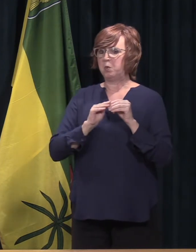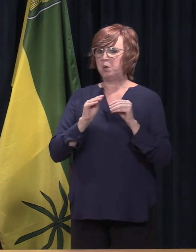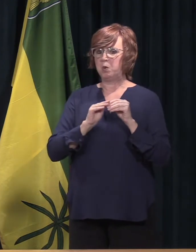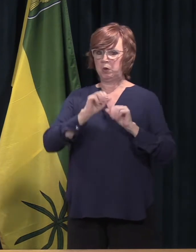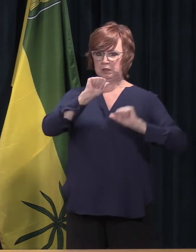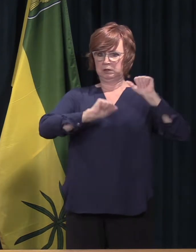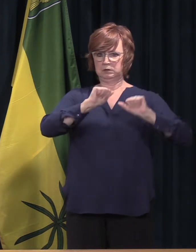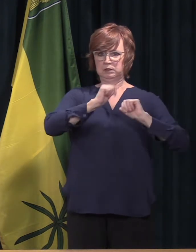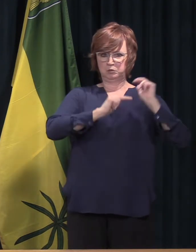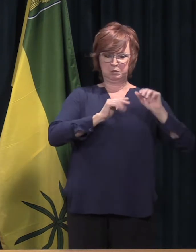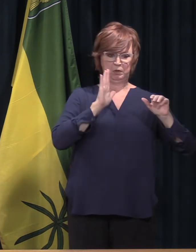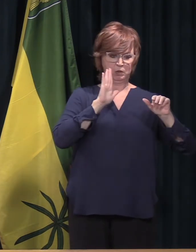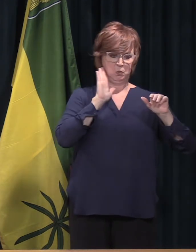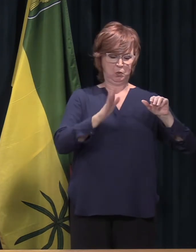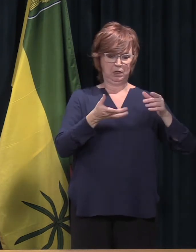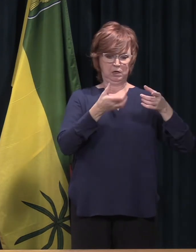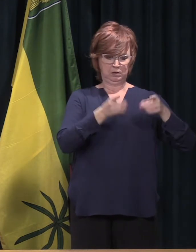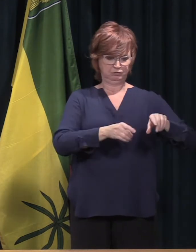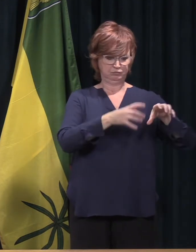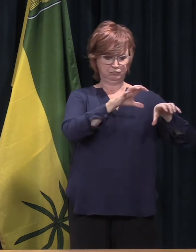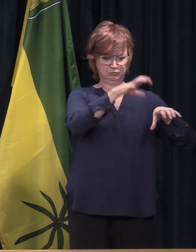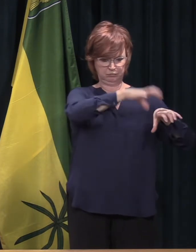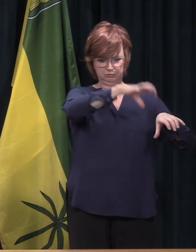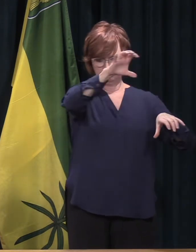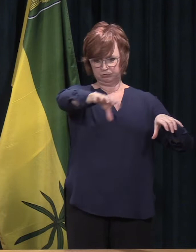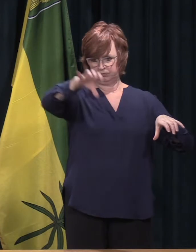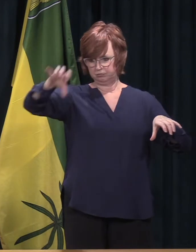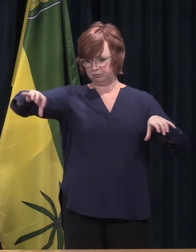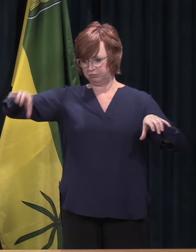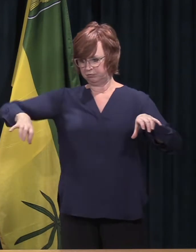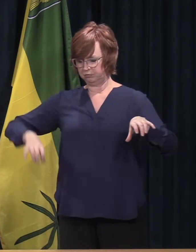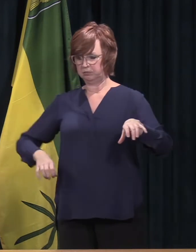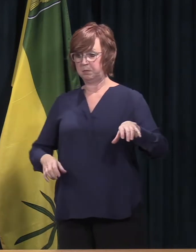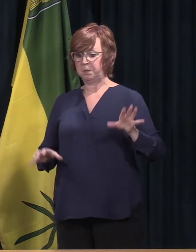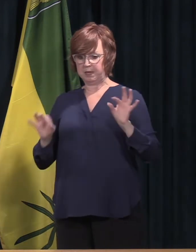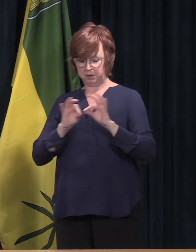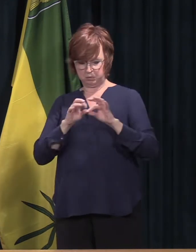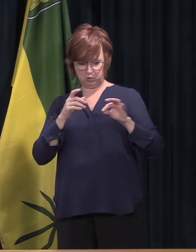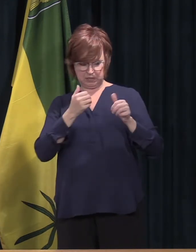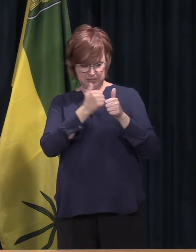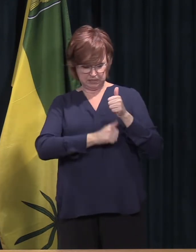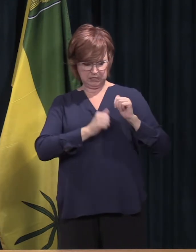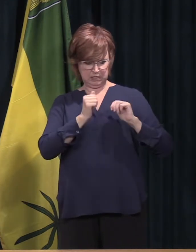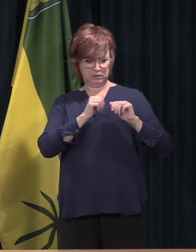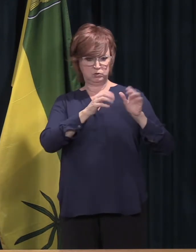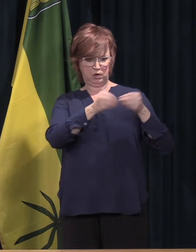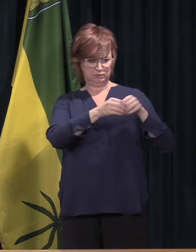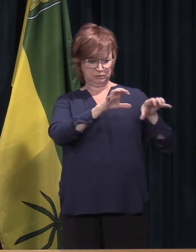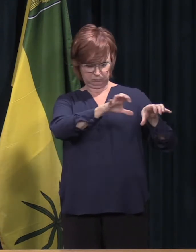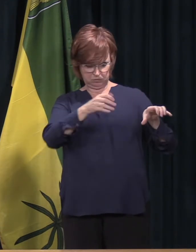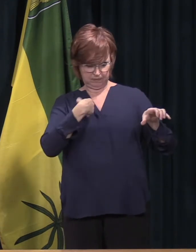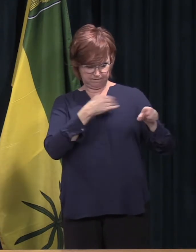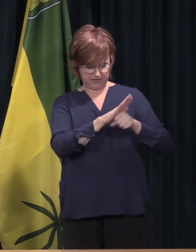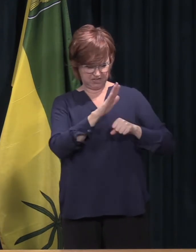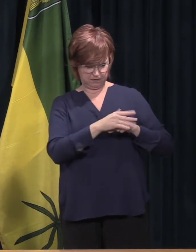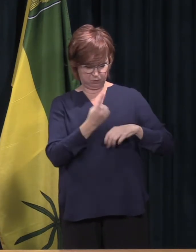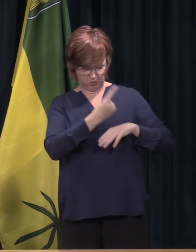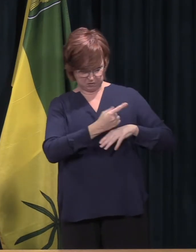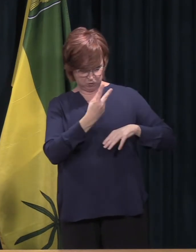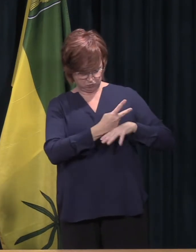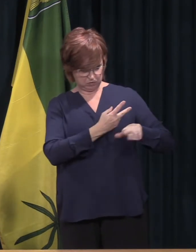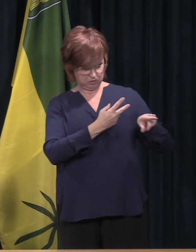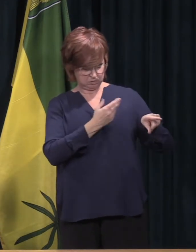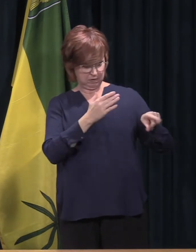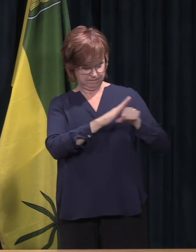everyone has enough swabs that they need for the next day or 2, just that the distribution is fine. But obviously, if there's a lot of